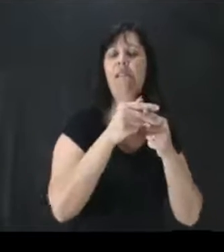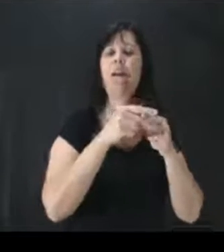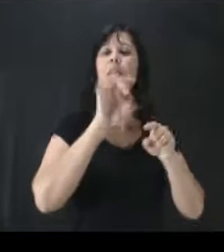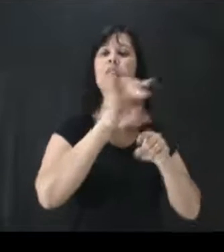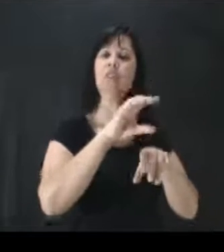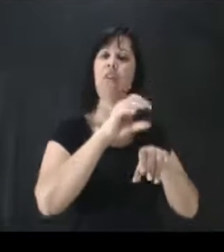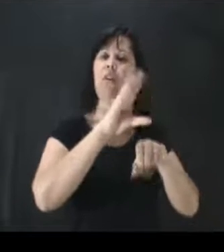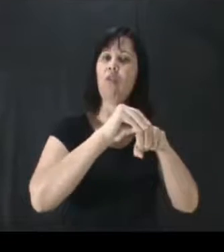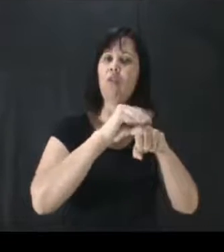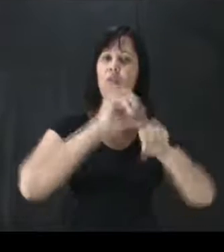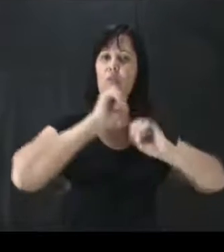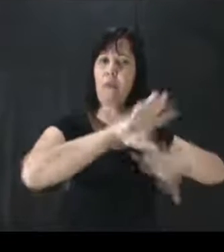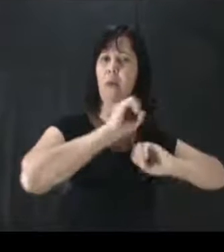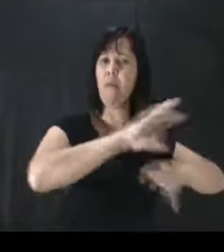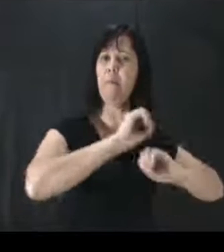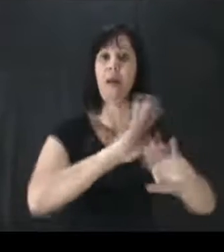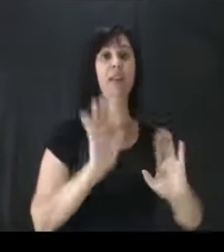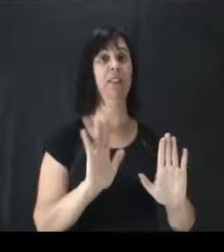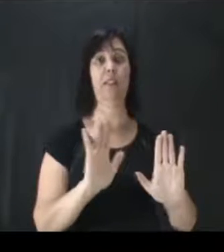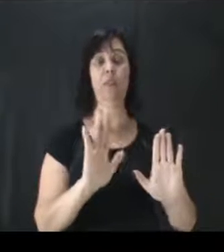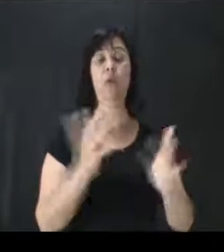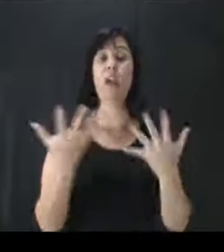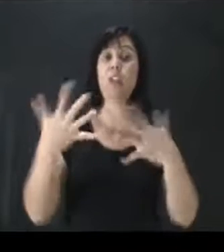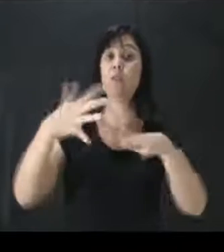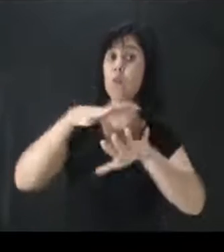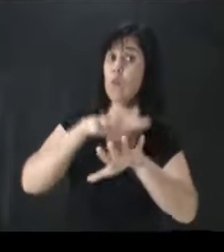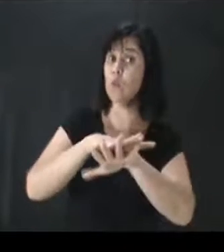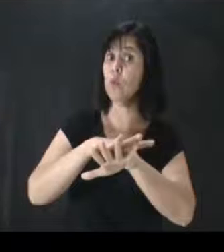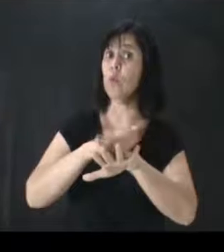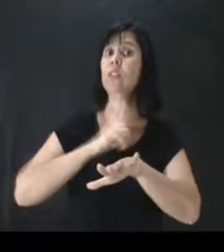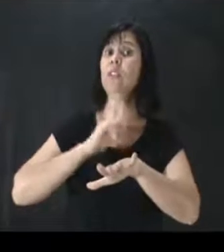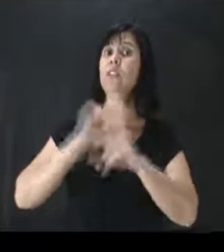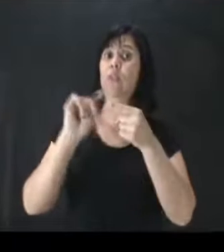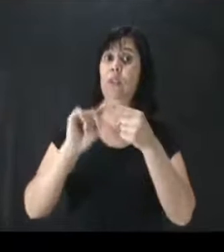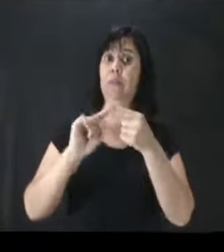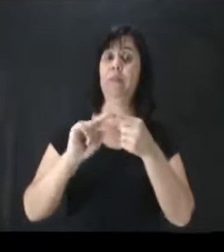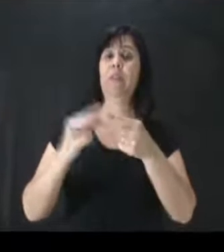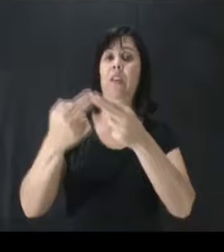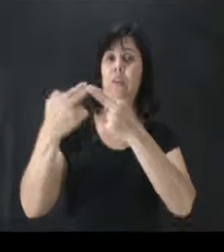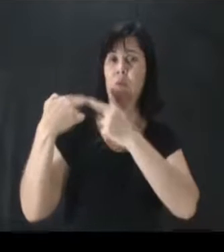inclusion to fill him with contents. It was an inclusion with responsibility,